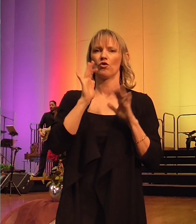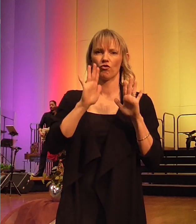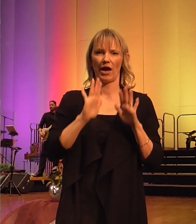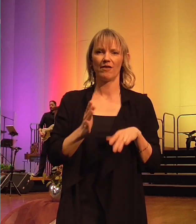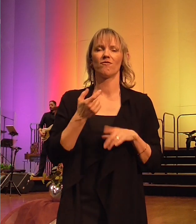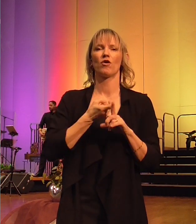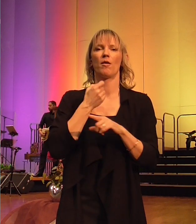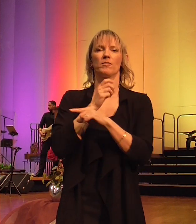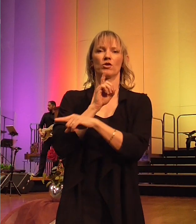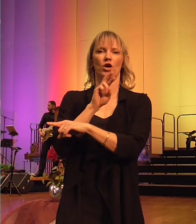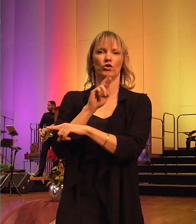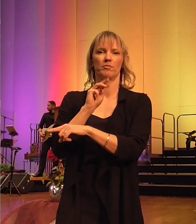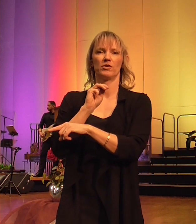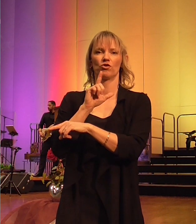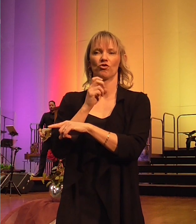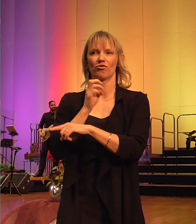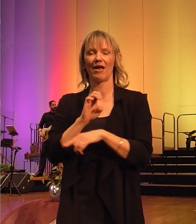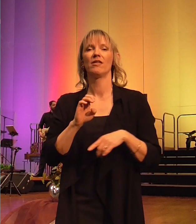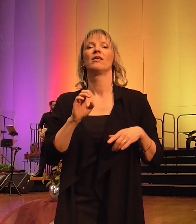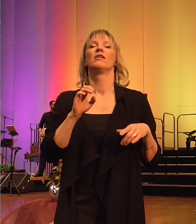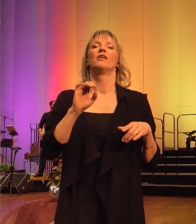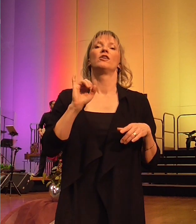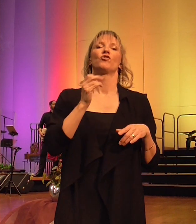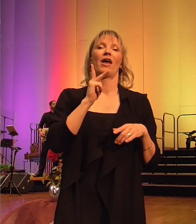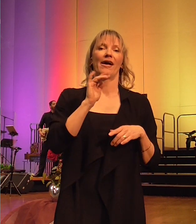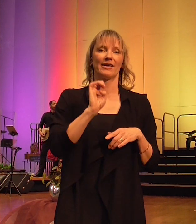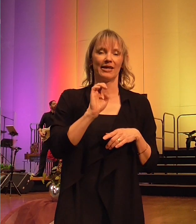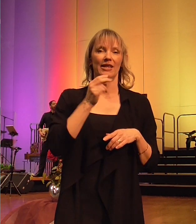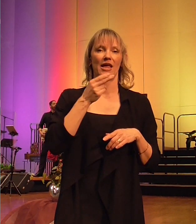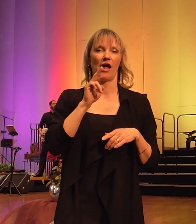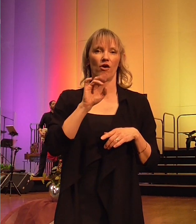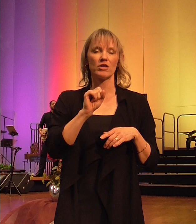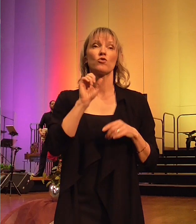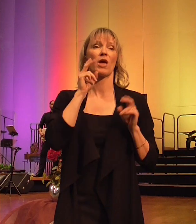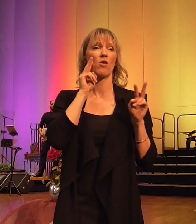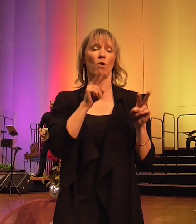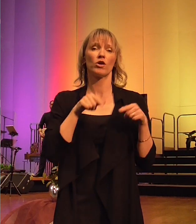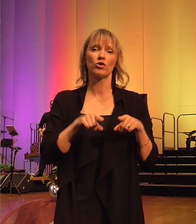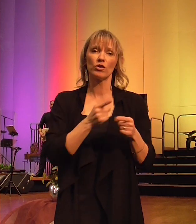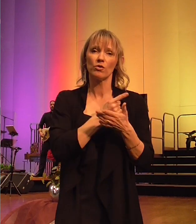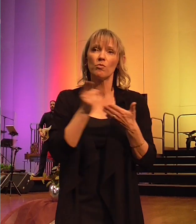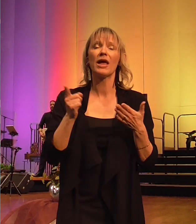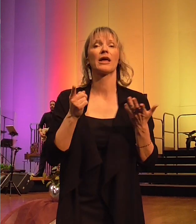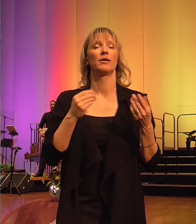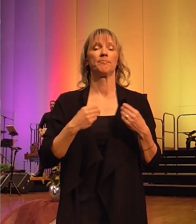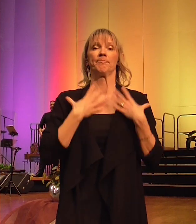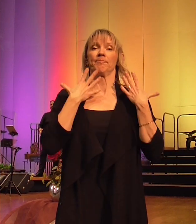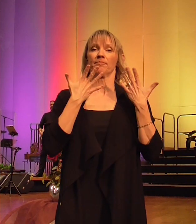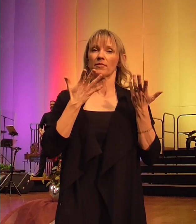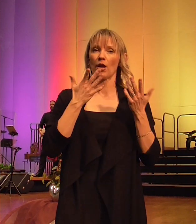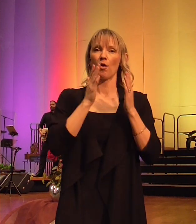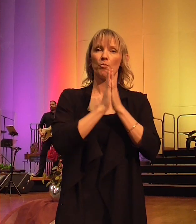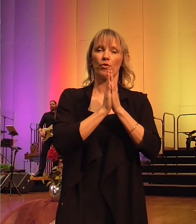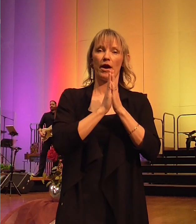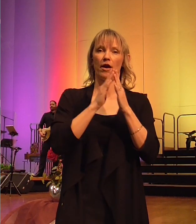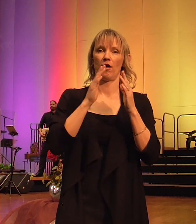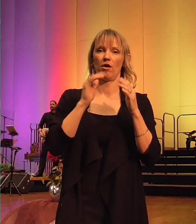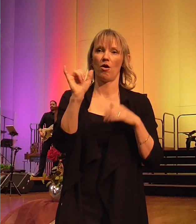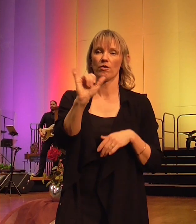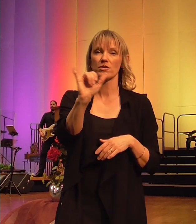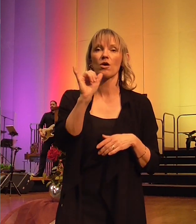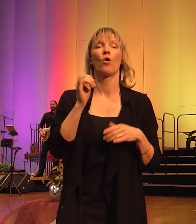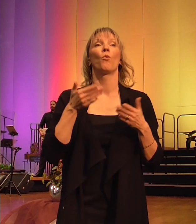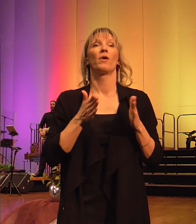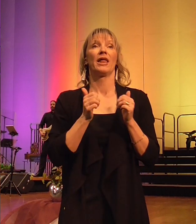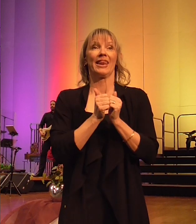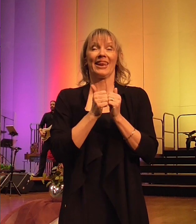it airs at 7 p.m. Jackie Harris is sharing. You can watch them throughout the week. It's a great spiritual pick-me-up. It includes a wonderful practitioner prayer as well. So with that, I